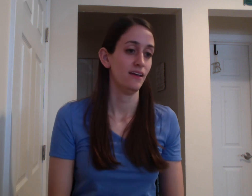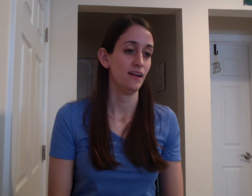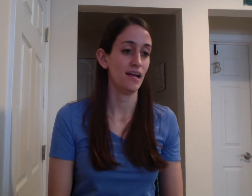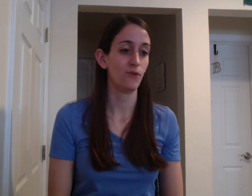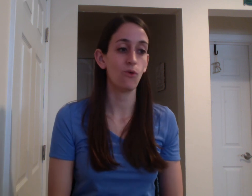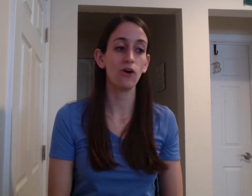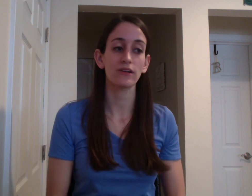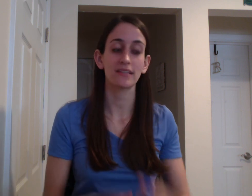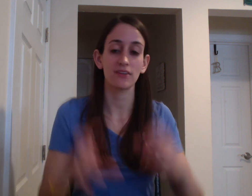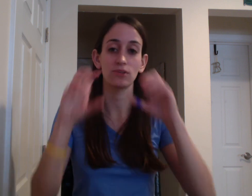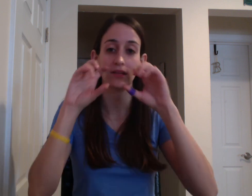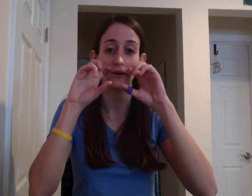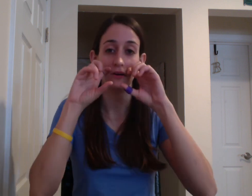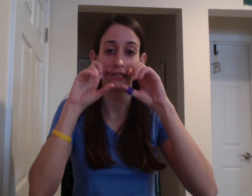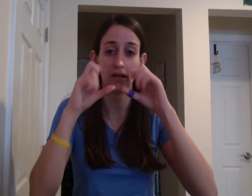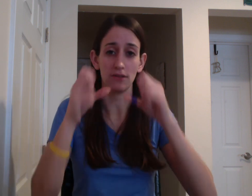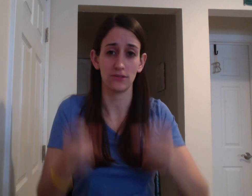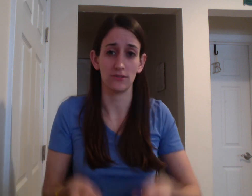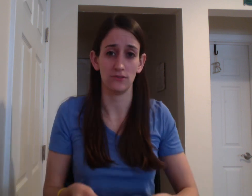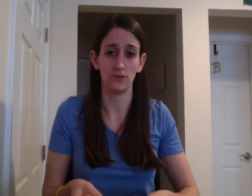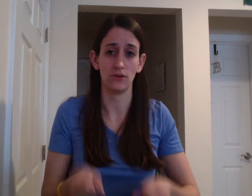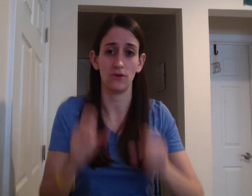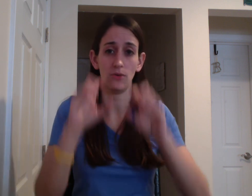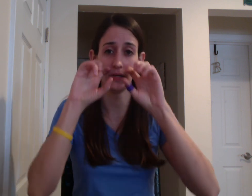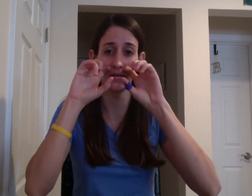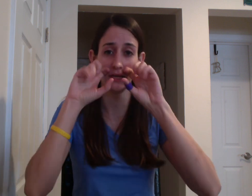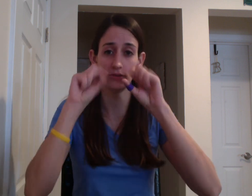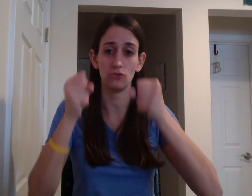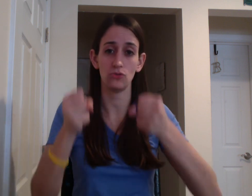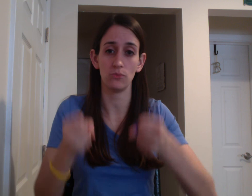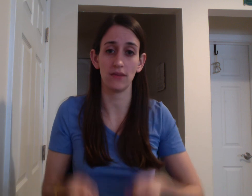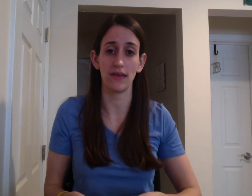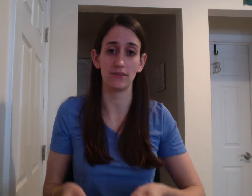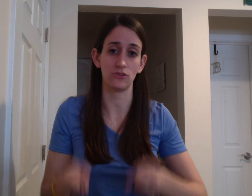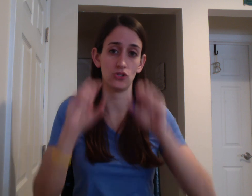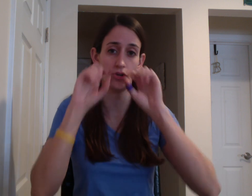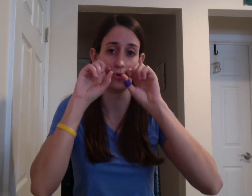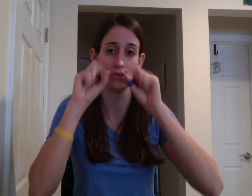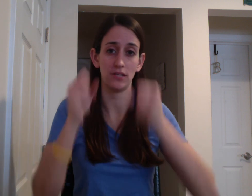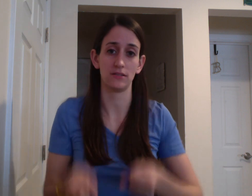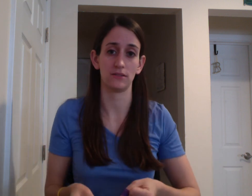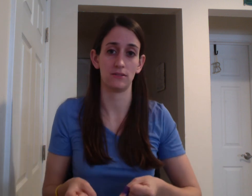And a walrus has really long tusks. So you're going to open hand to make the S to show the tusks.